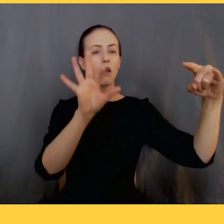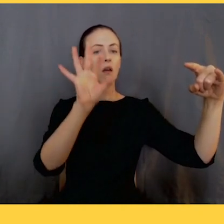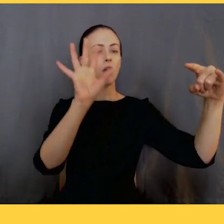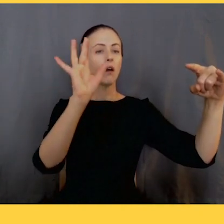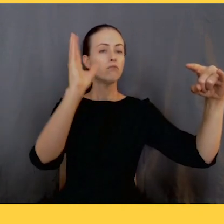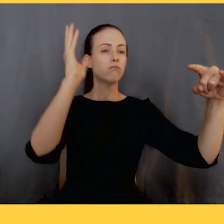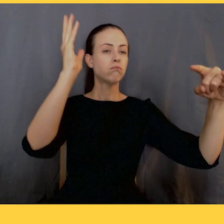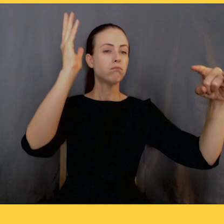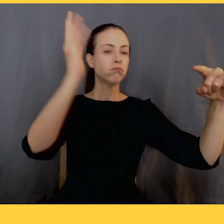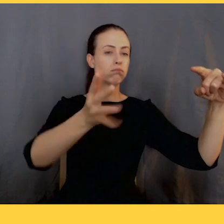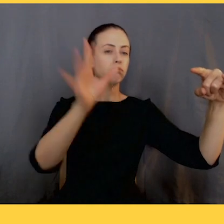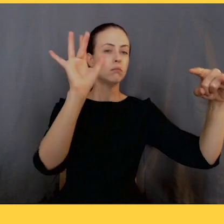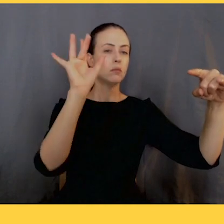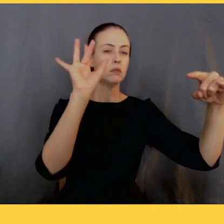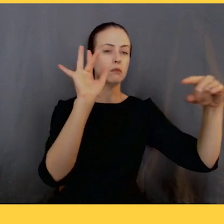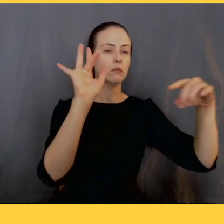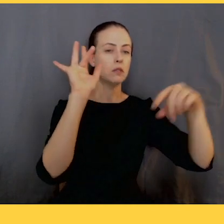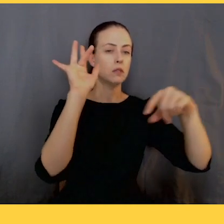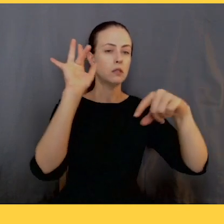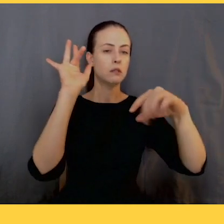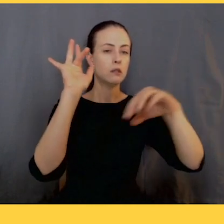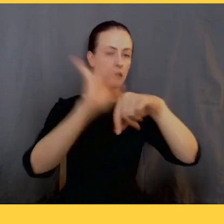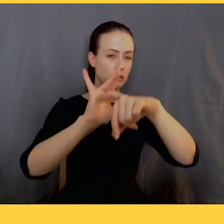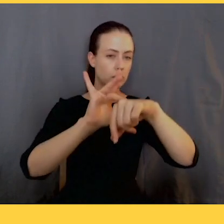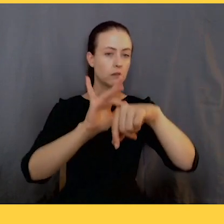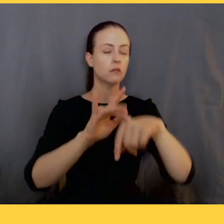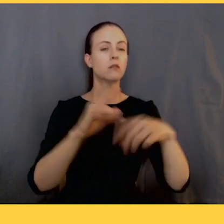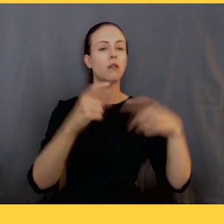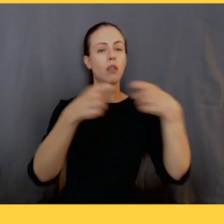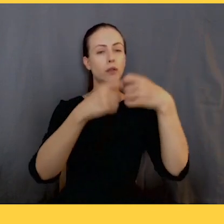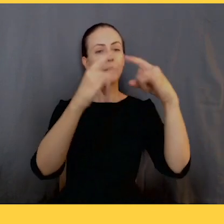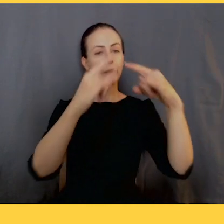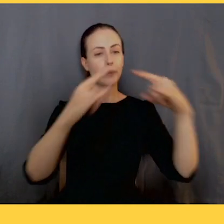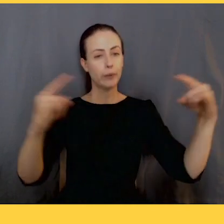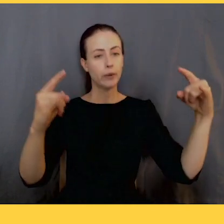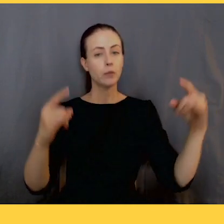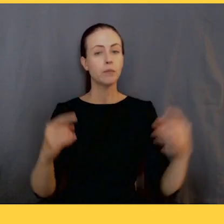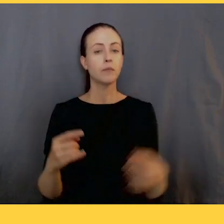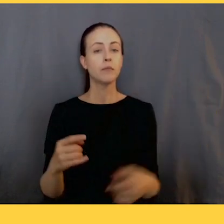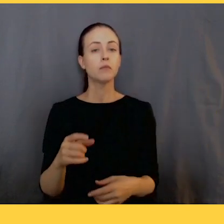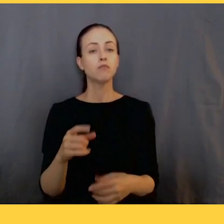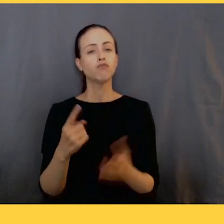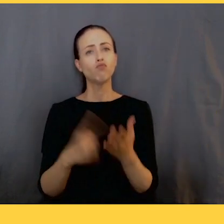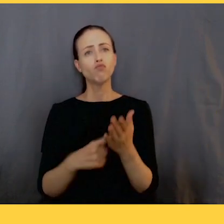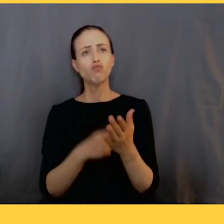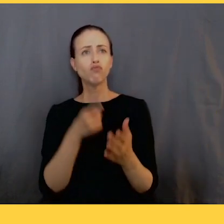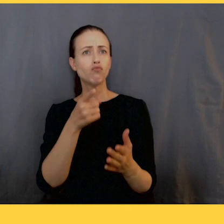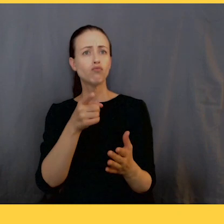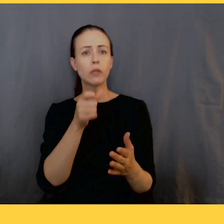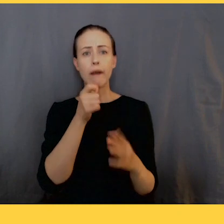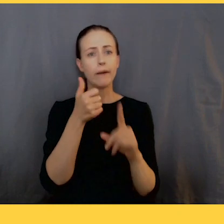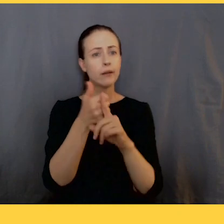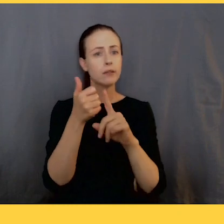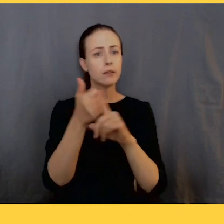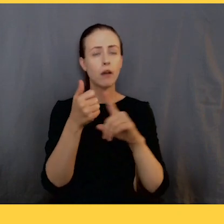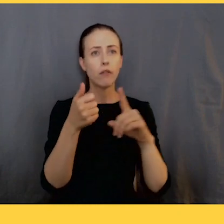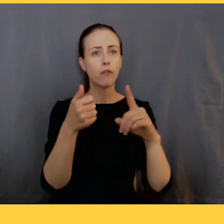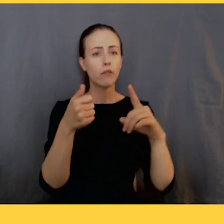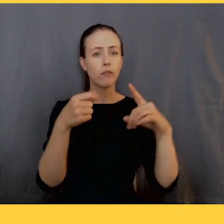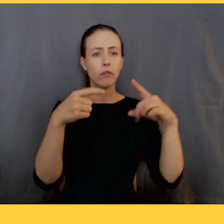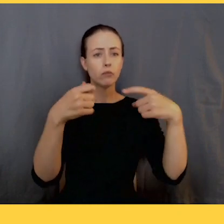caused damage to the infrastructure, but rather is the wind causing objects such as palm fronds and tree branches